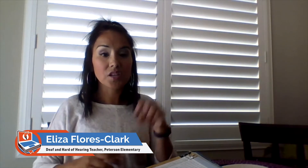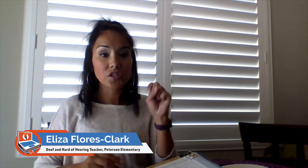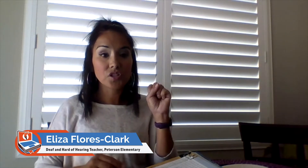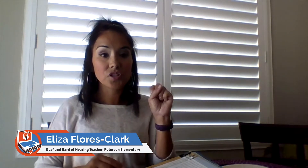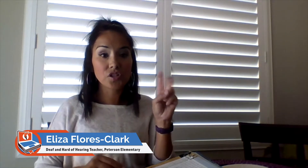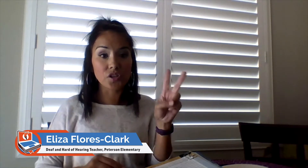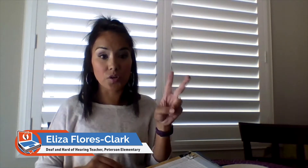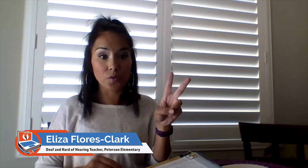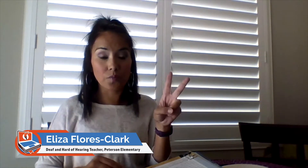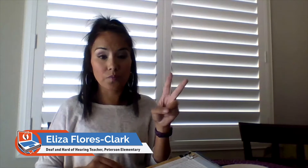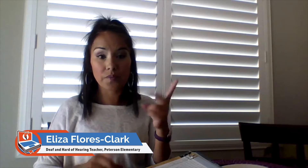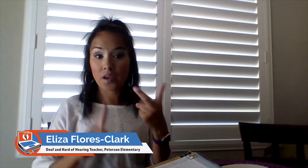Two.